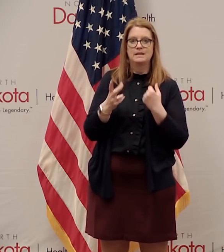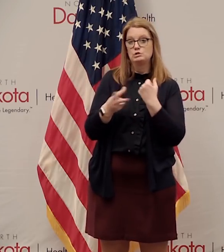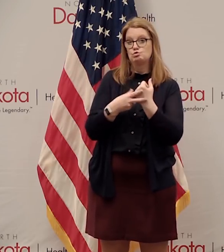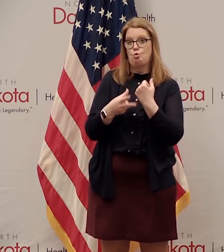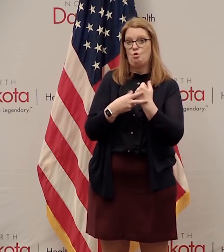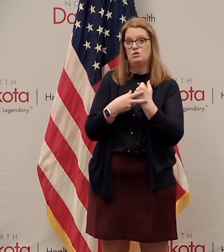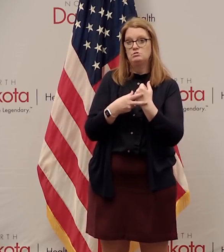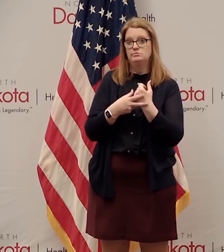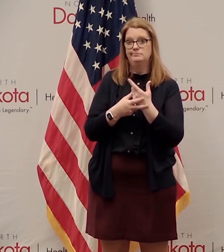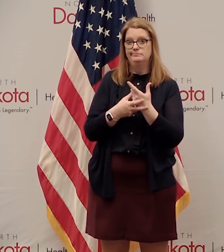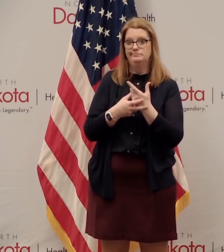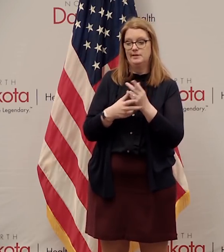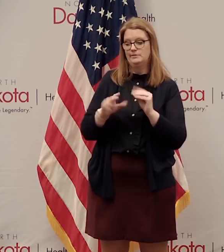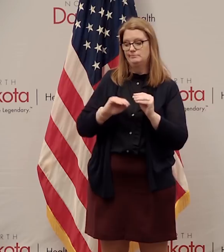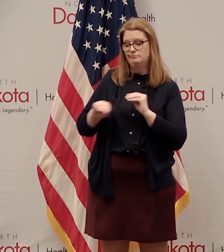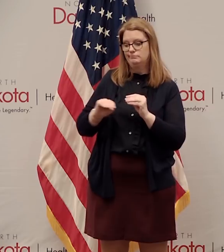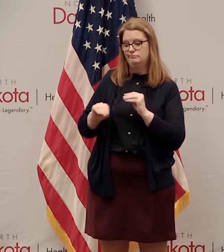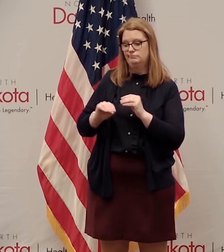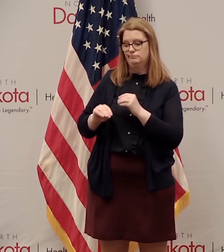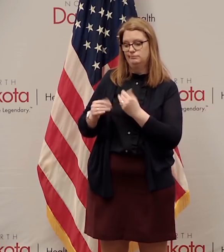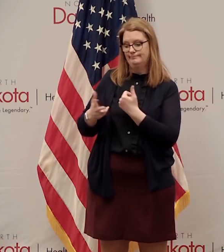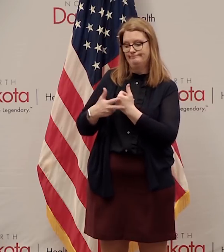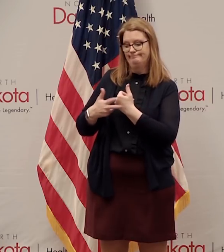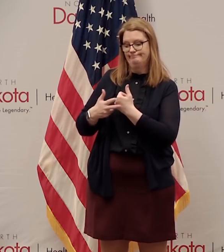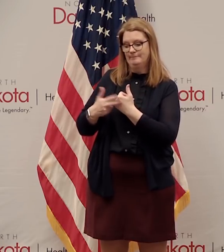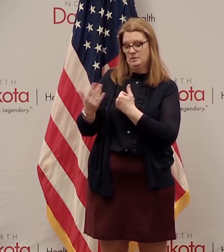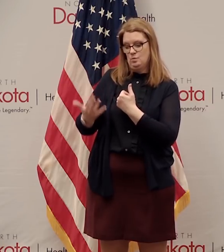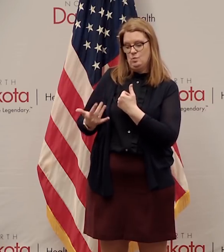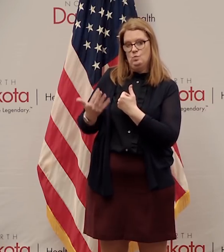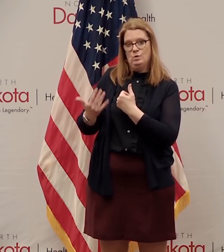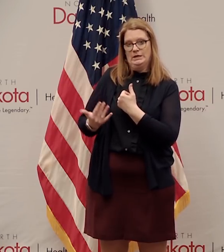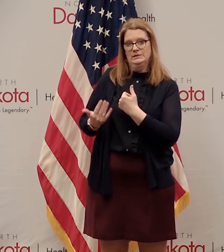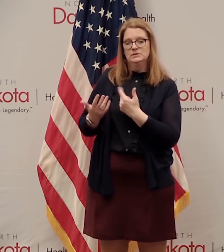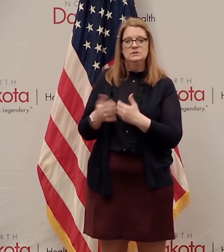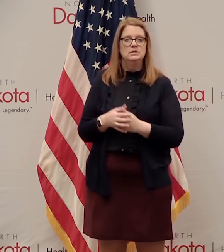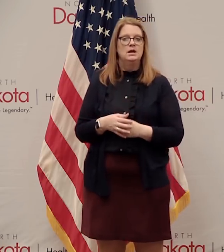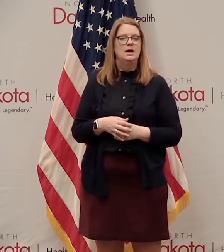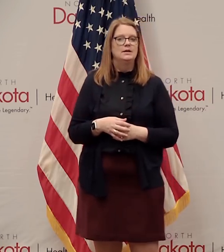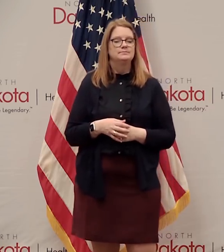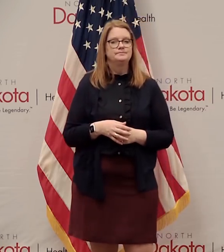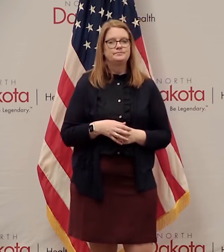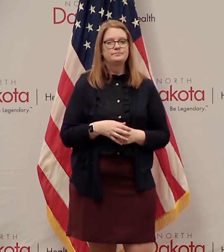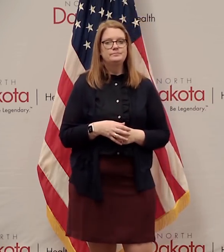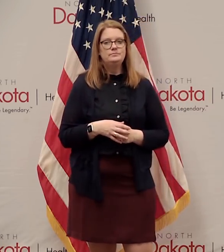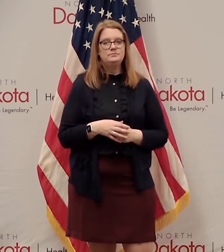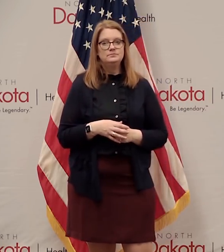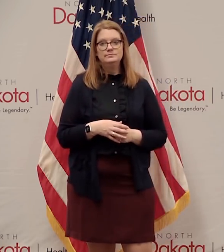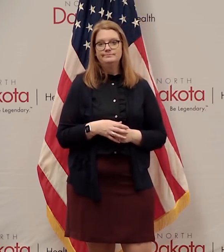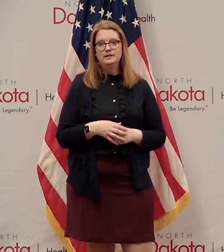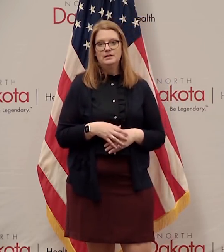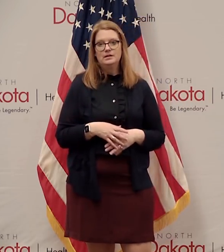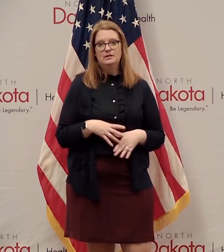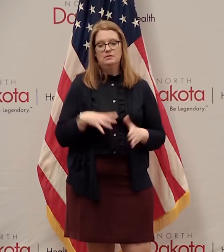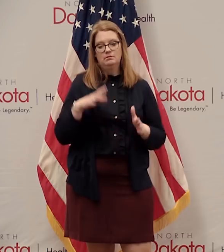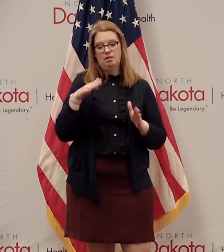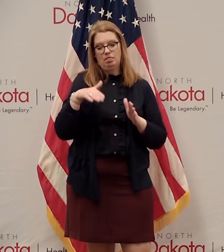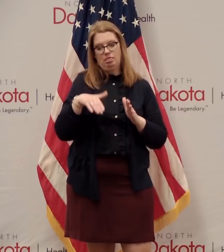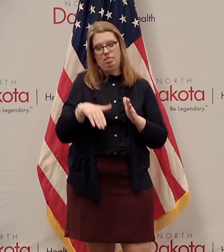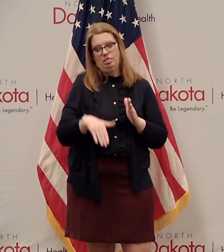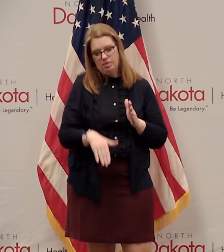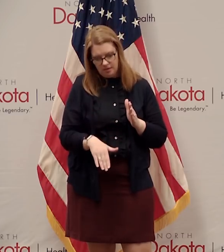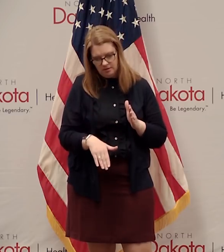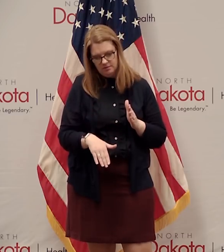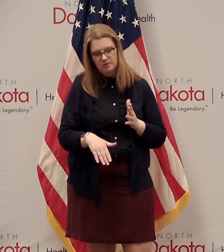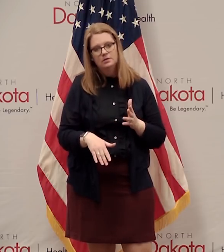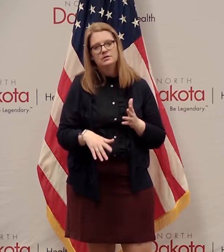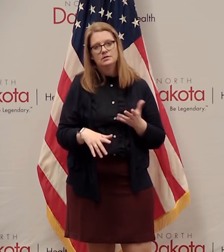storage. And so we are in a if we're not at the bottom of the pit, we're getting close to the bottom of the pit relative